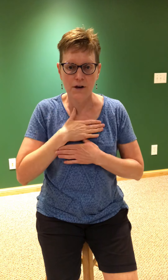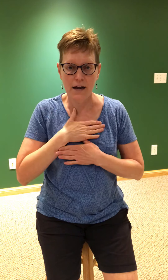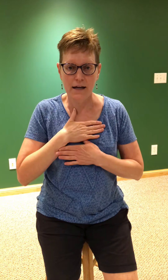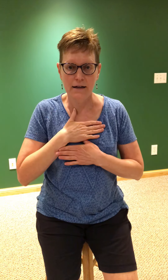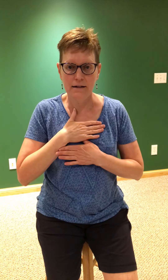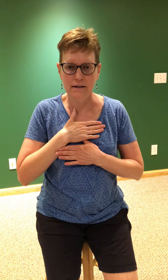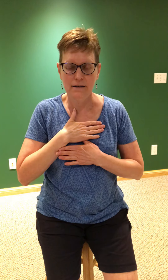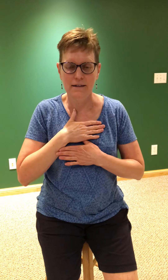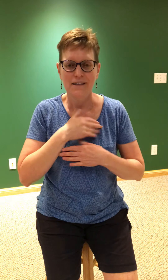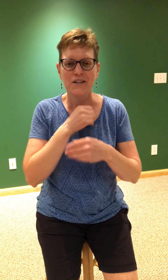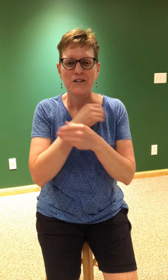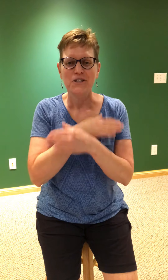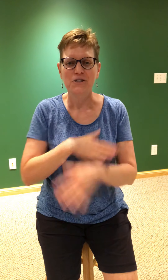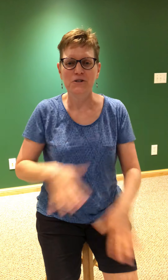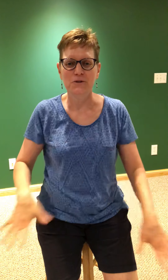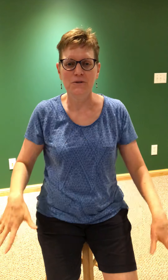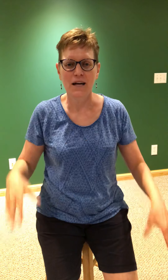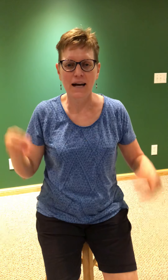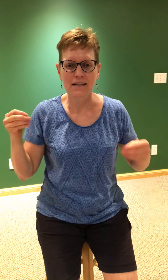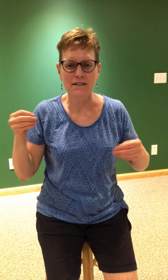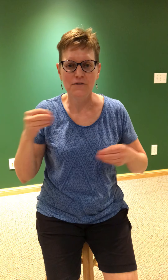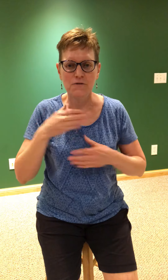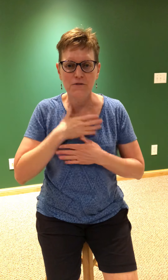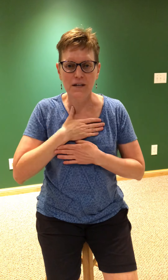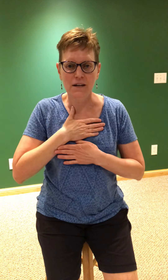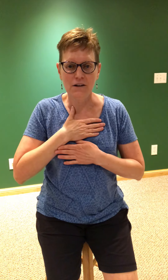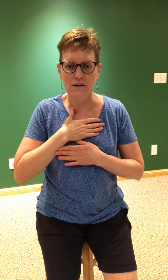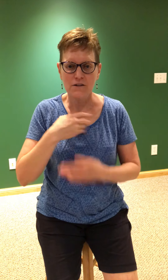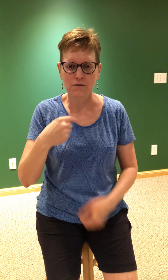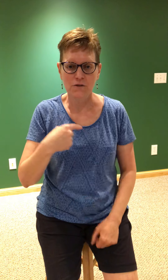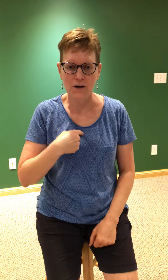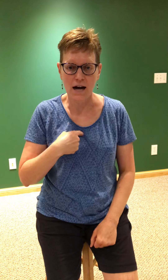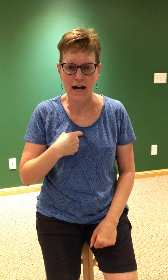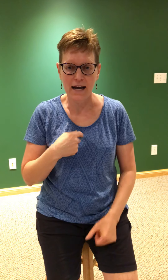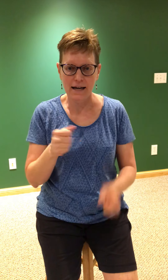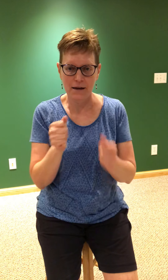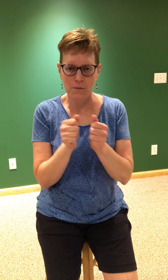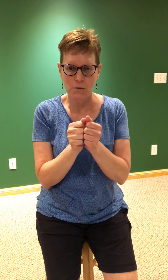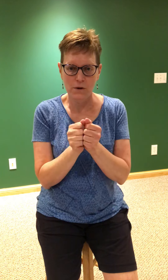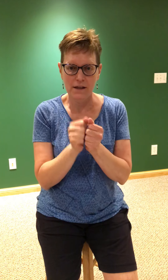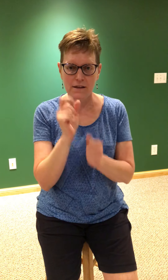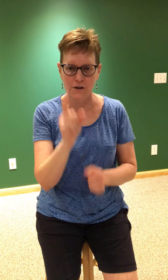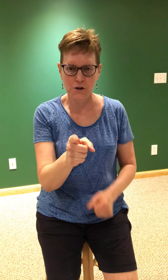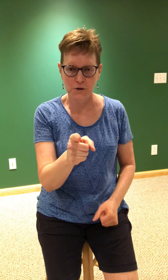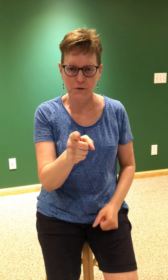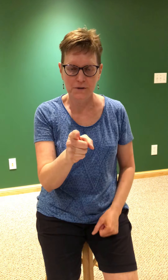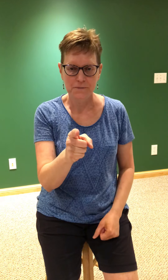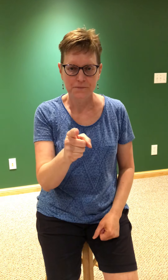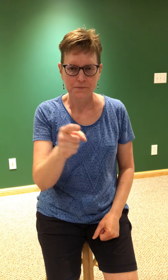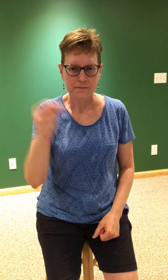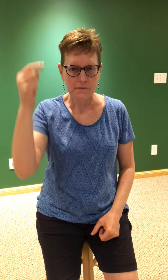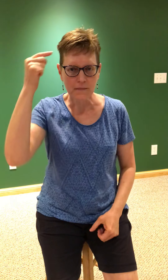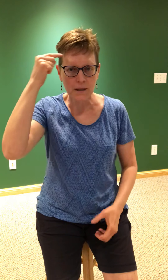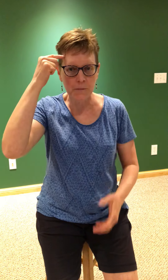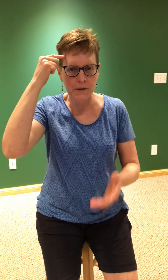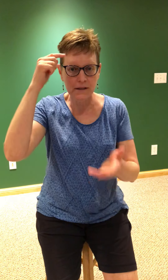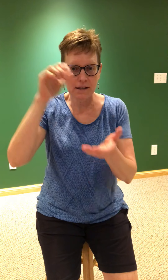afraid. Do not fear, for I am with you.